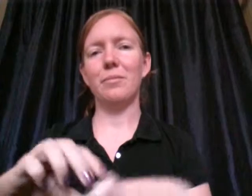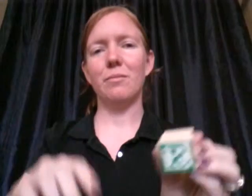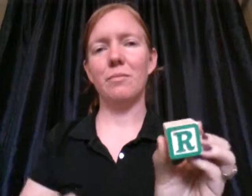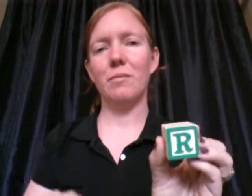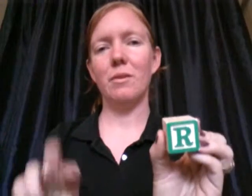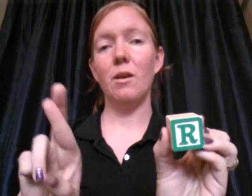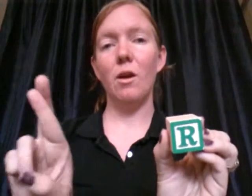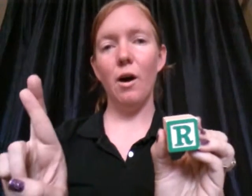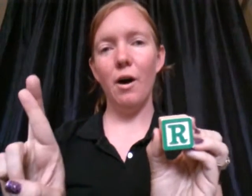R